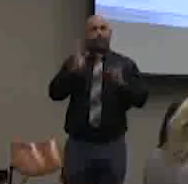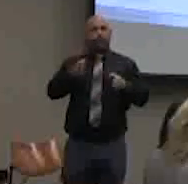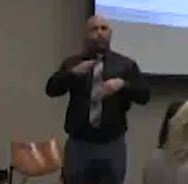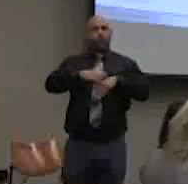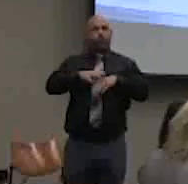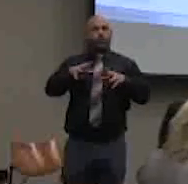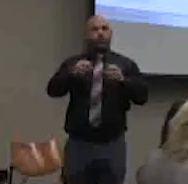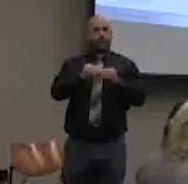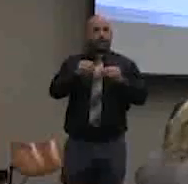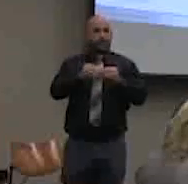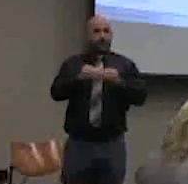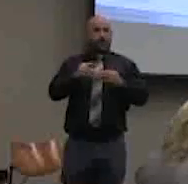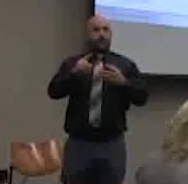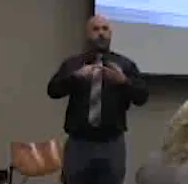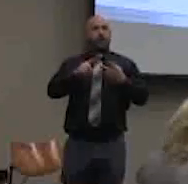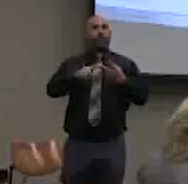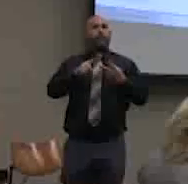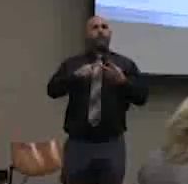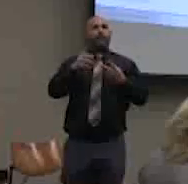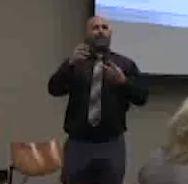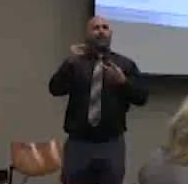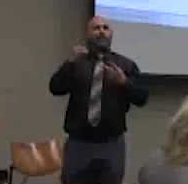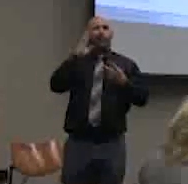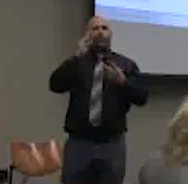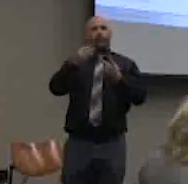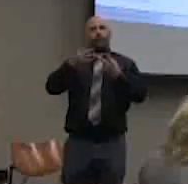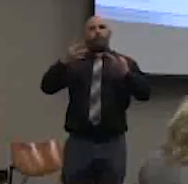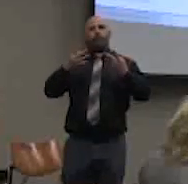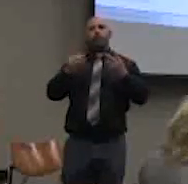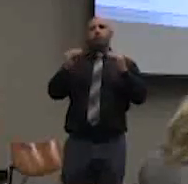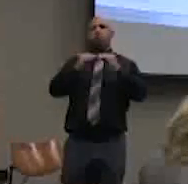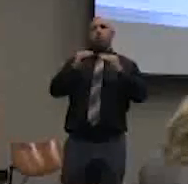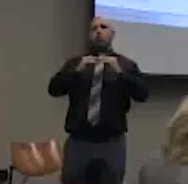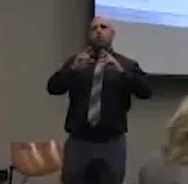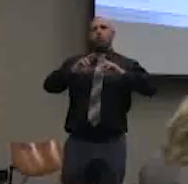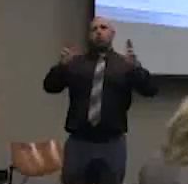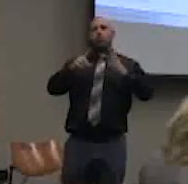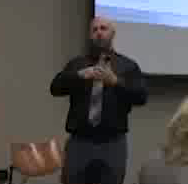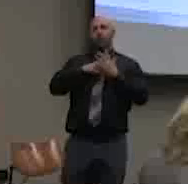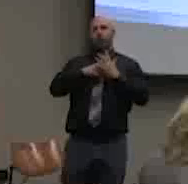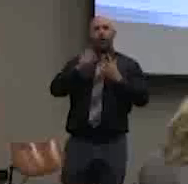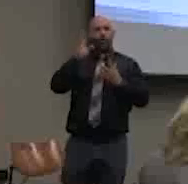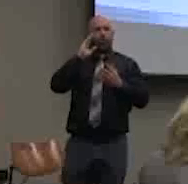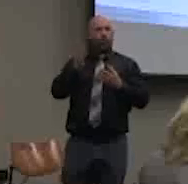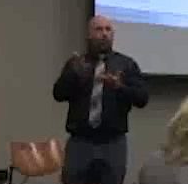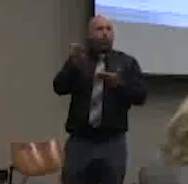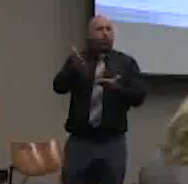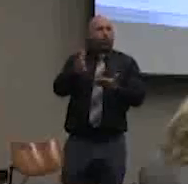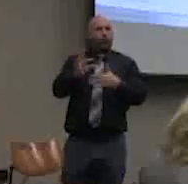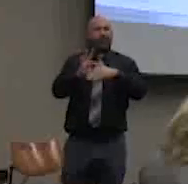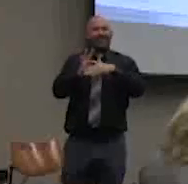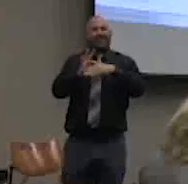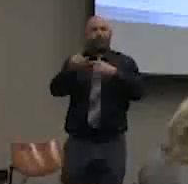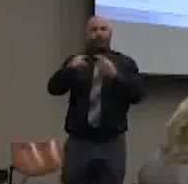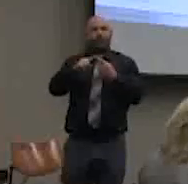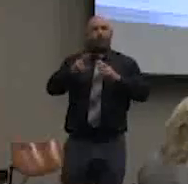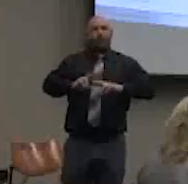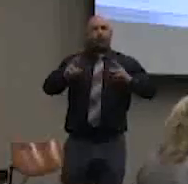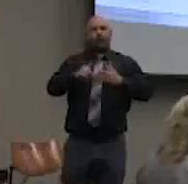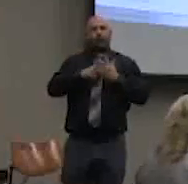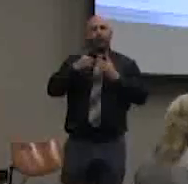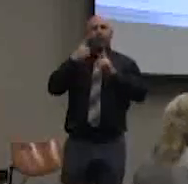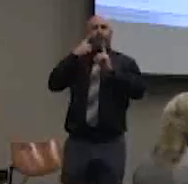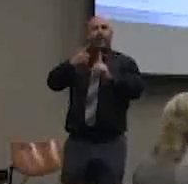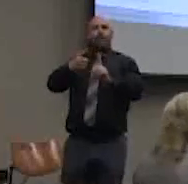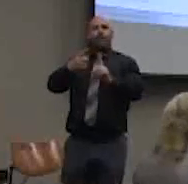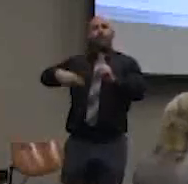we're going to jump into Ready Start. I'll offer a little bit of context on what Ready Start is, what it's aiming to achieve per the legislation. And then